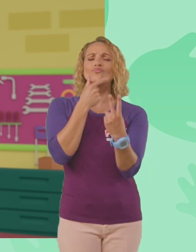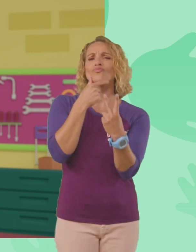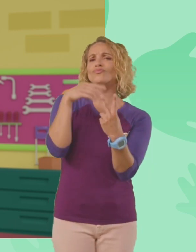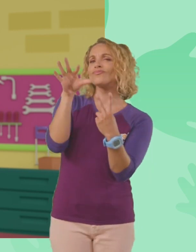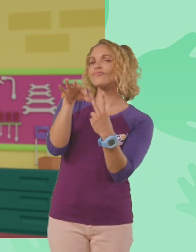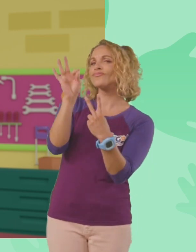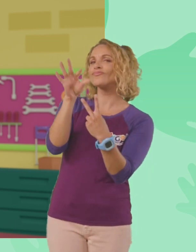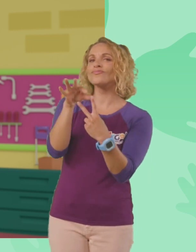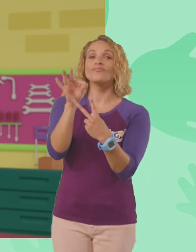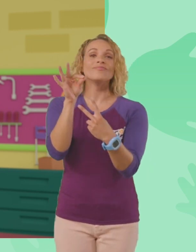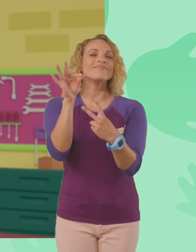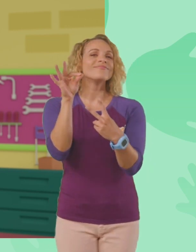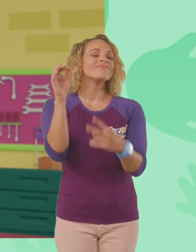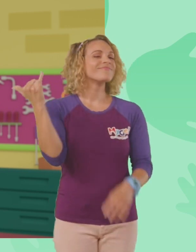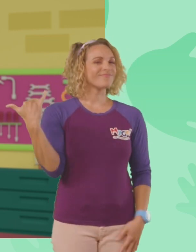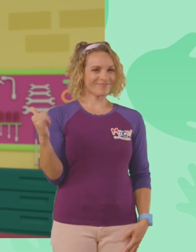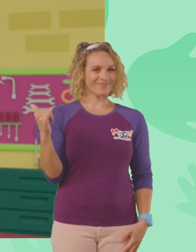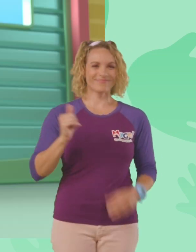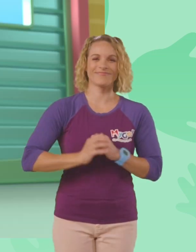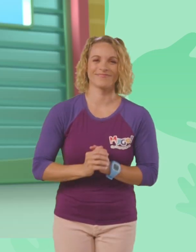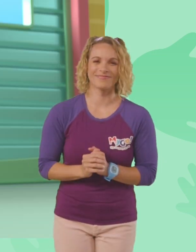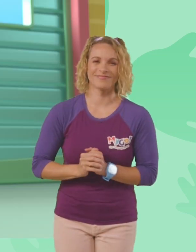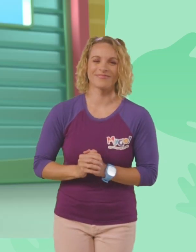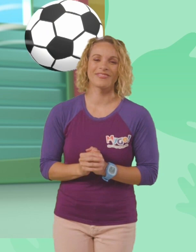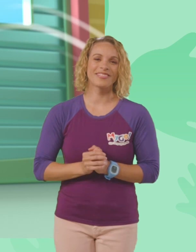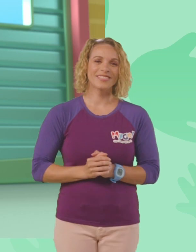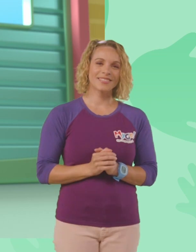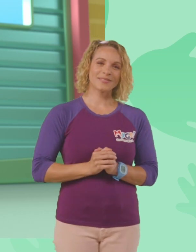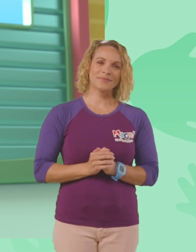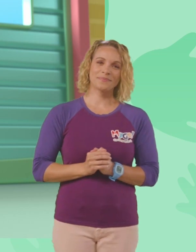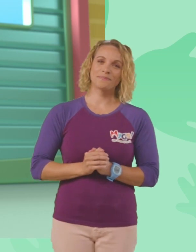I think I'll choose yellow.